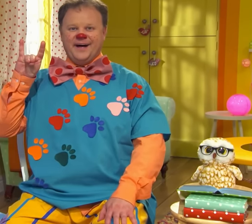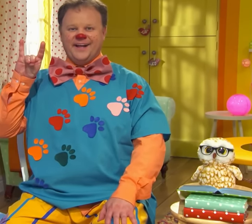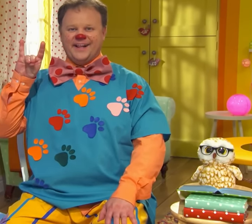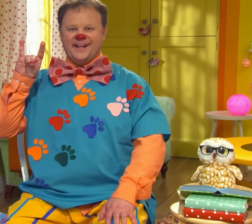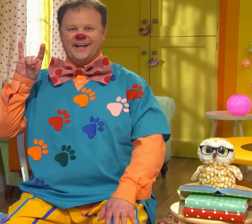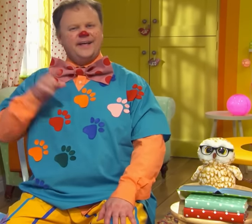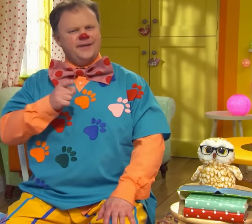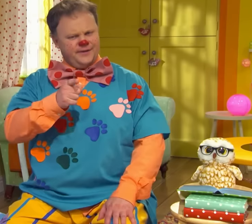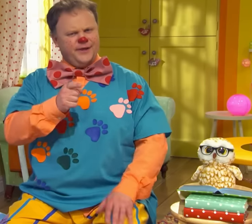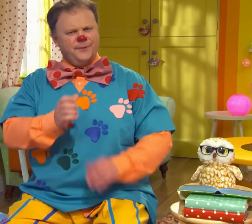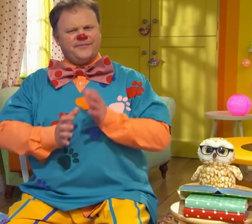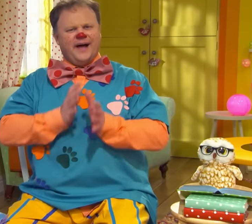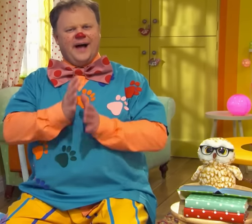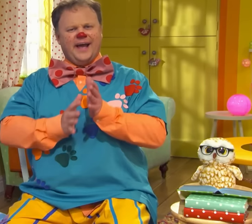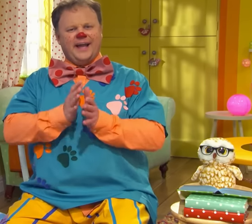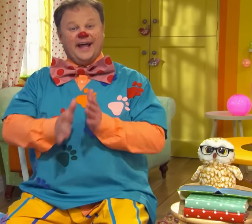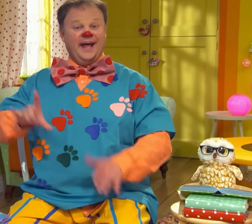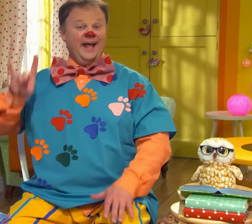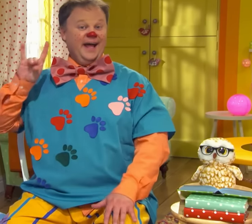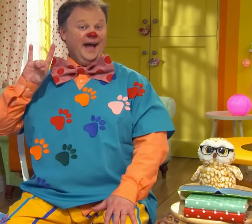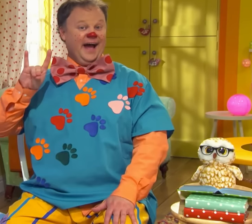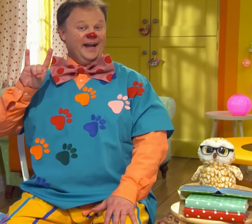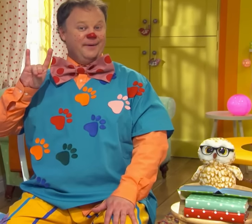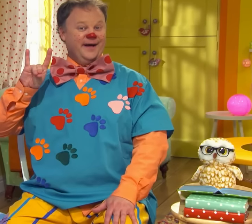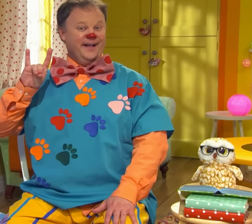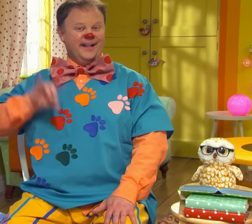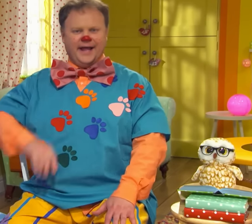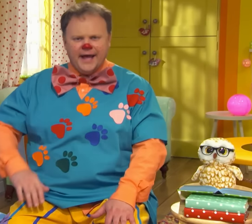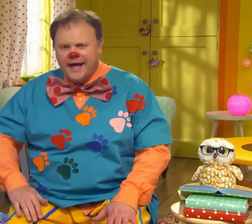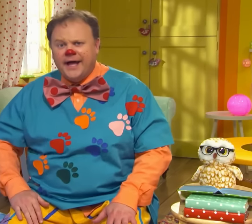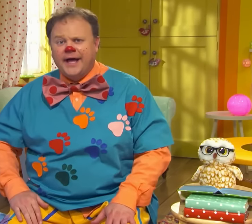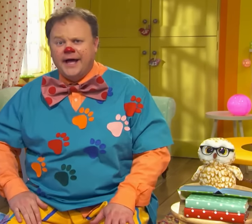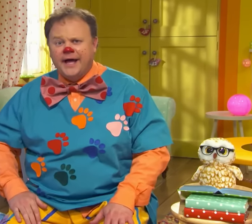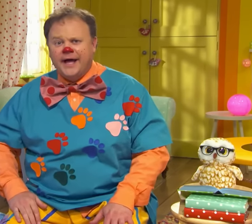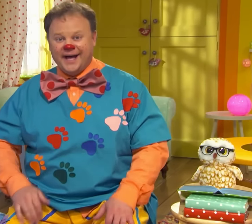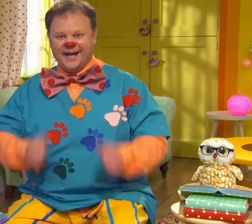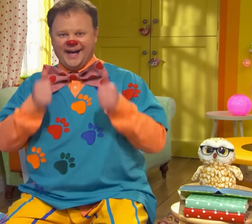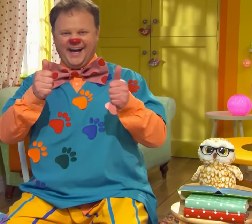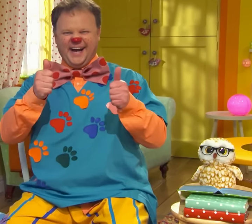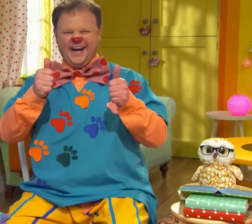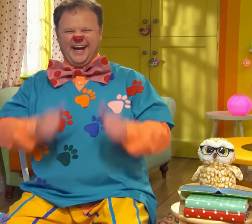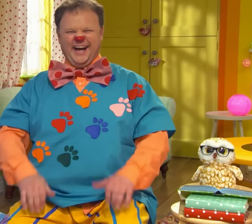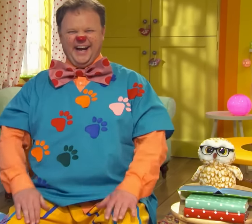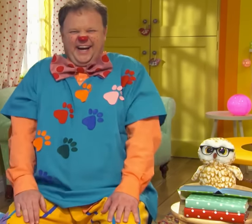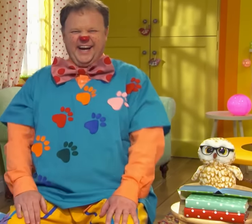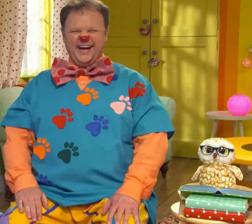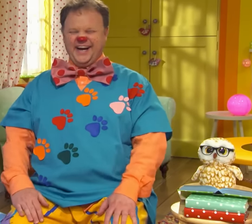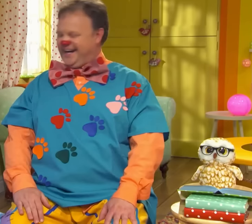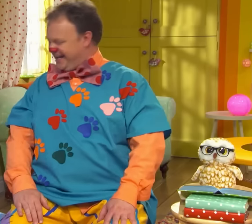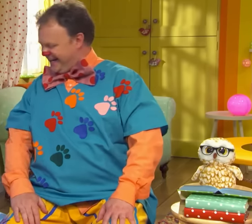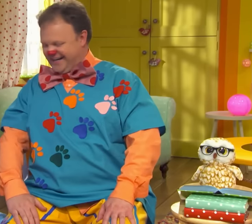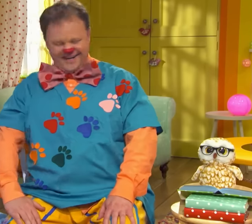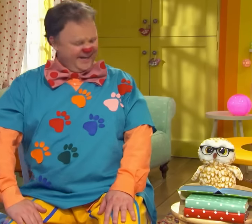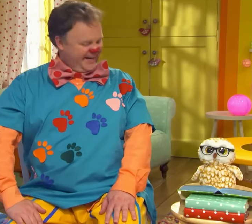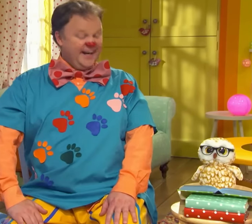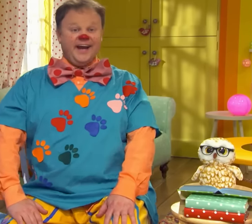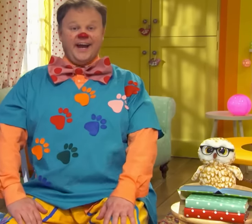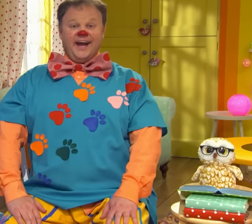Animal! You sign. Animal. Thank you, Mr. Tumble. We think you're